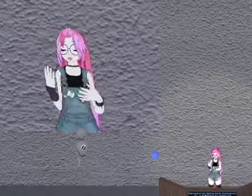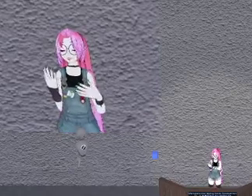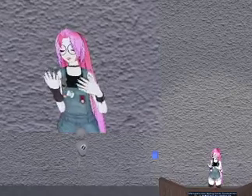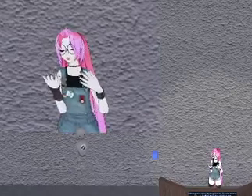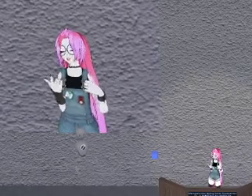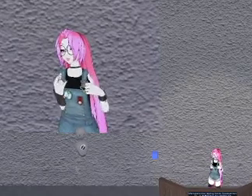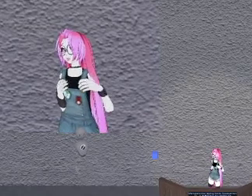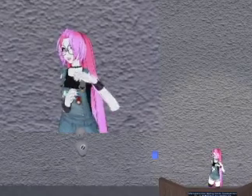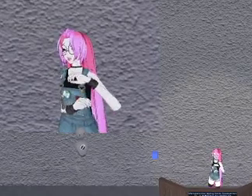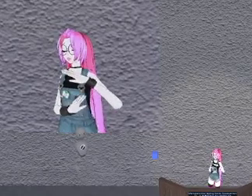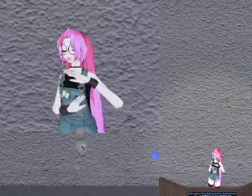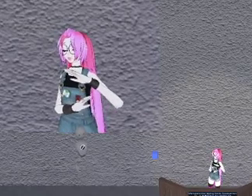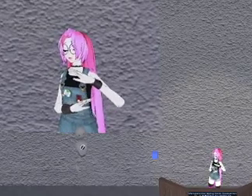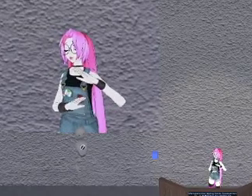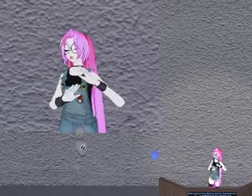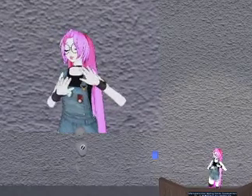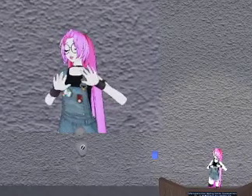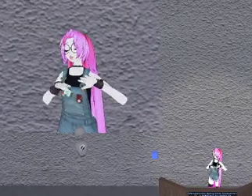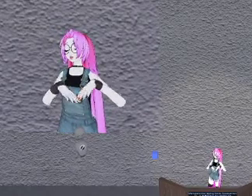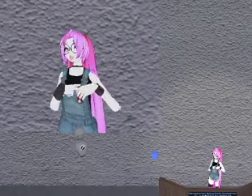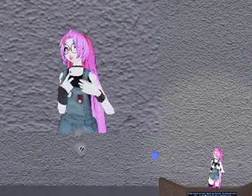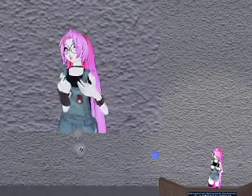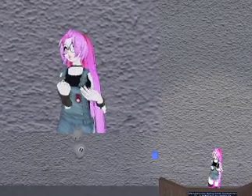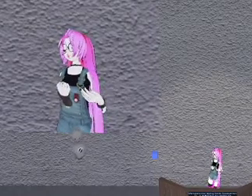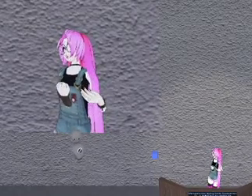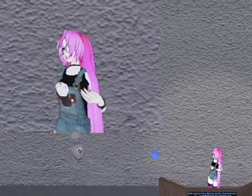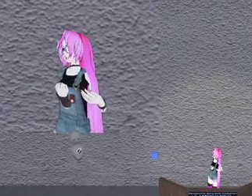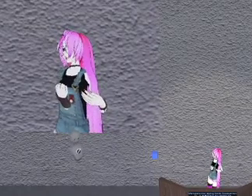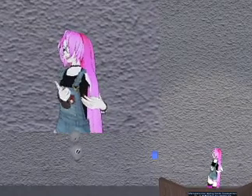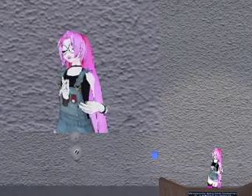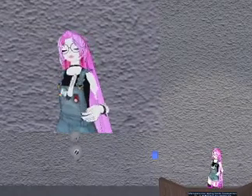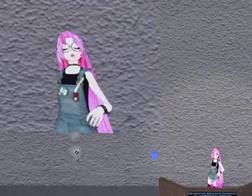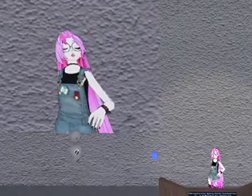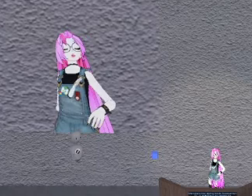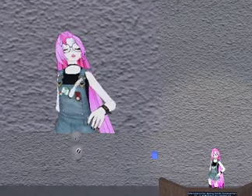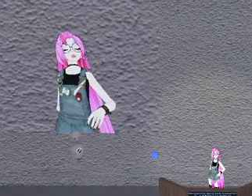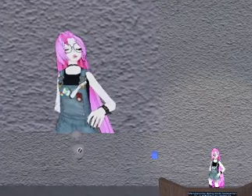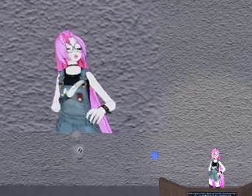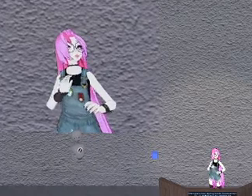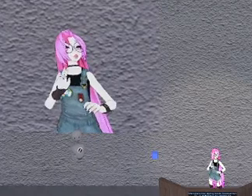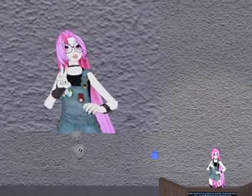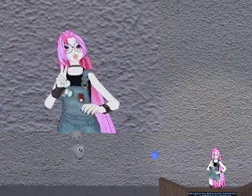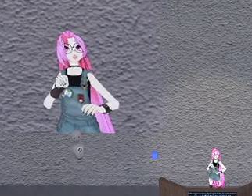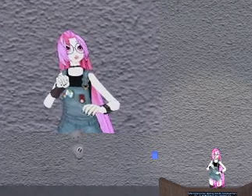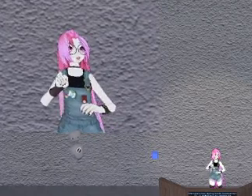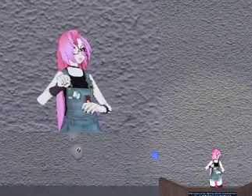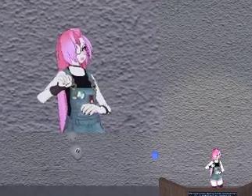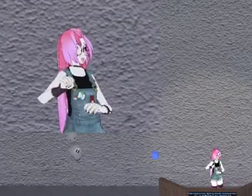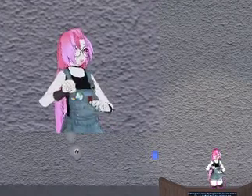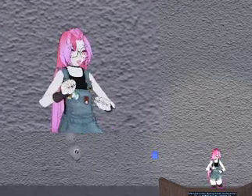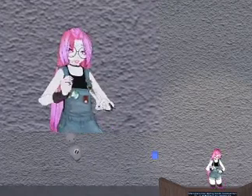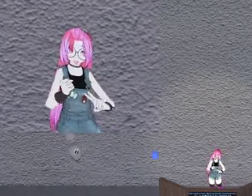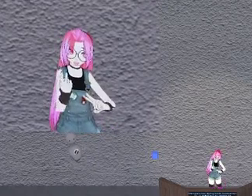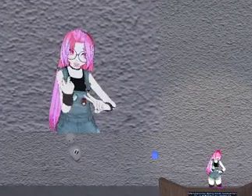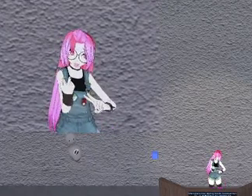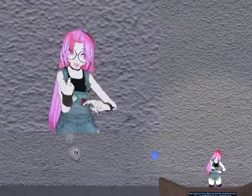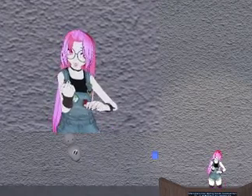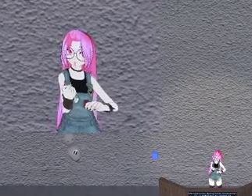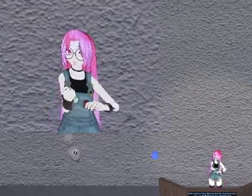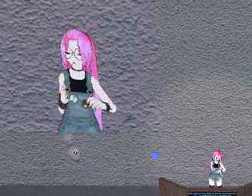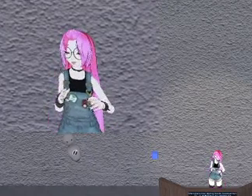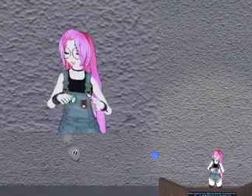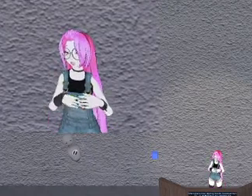Yeah, so if this is your first class, you don't know any other classes beforehand. You want to learn the basics, like how